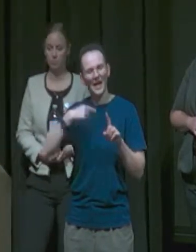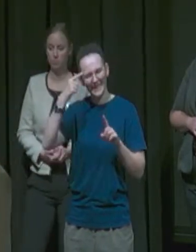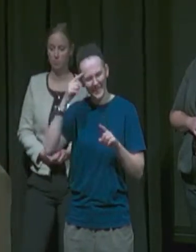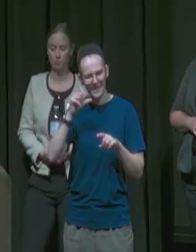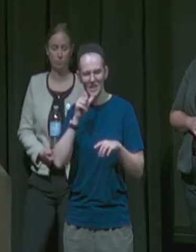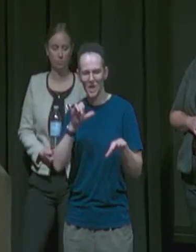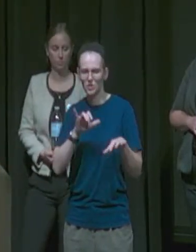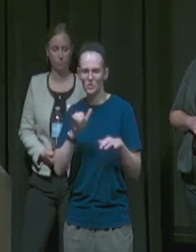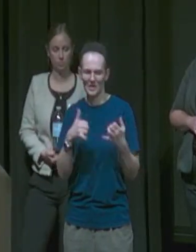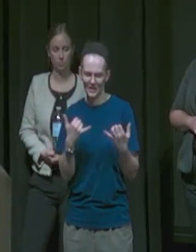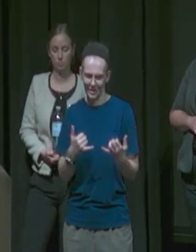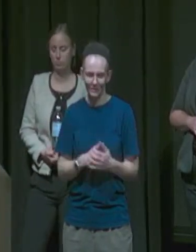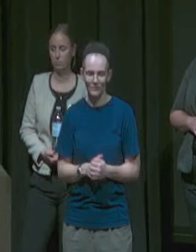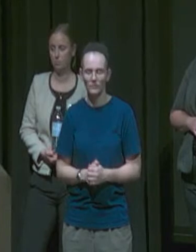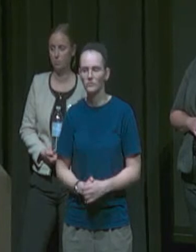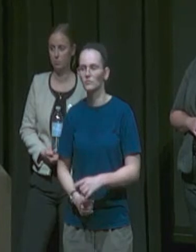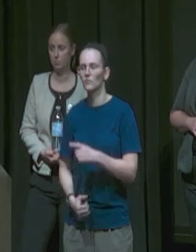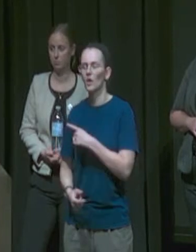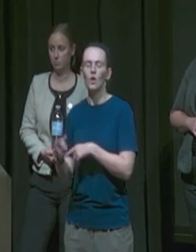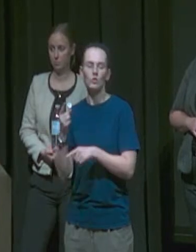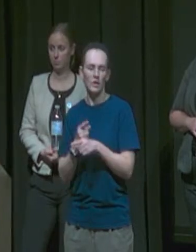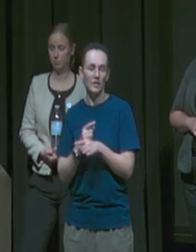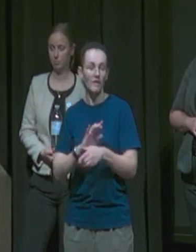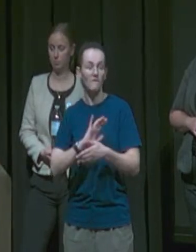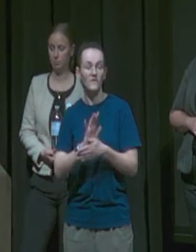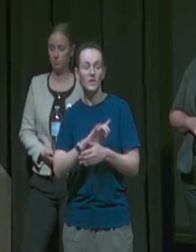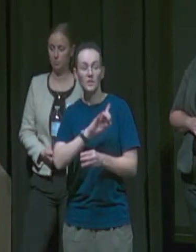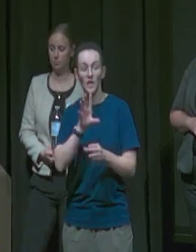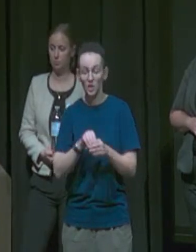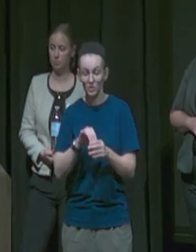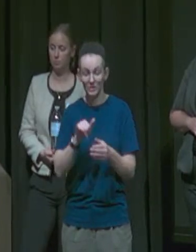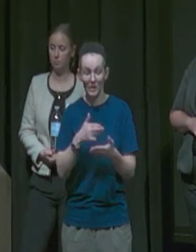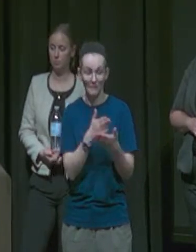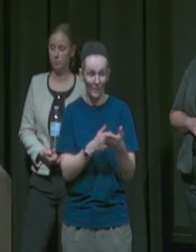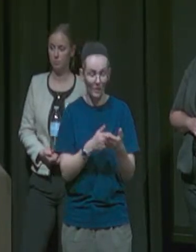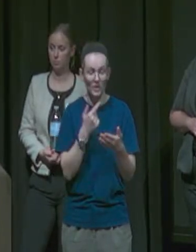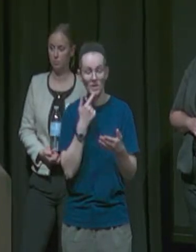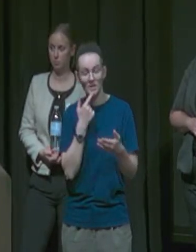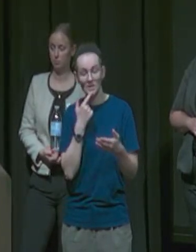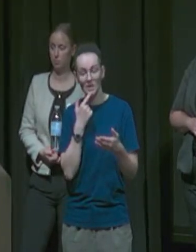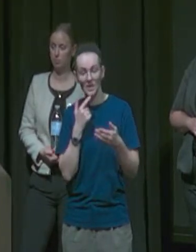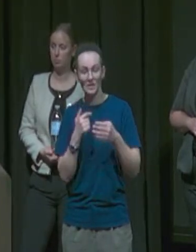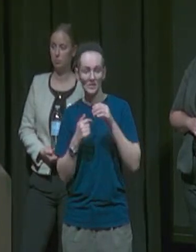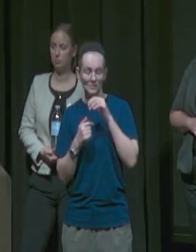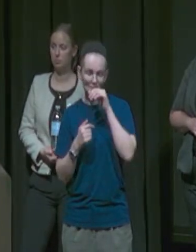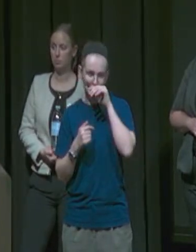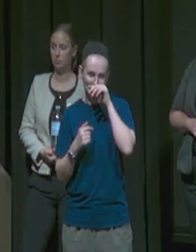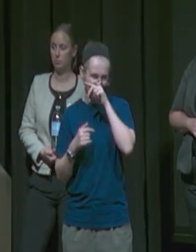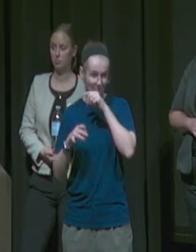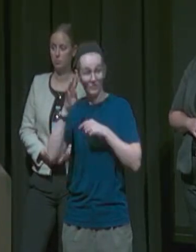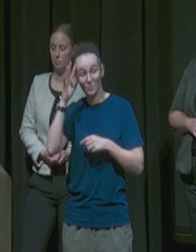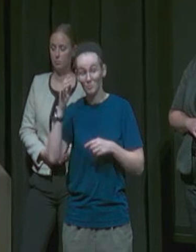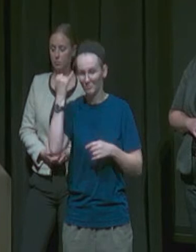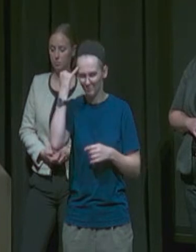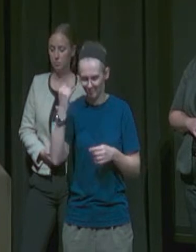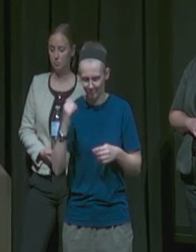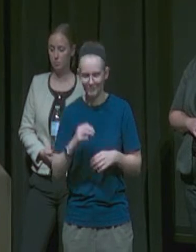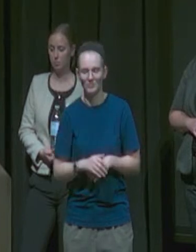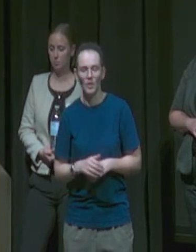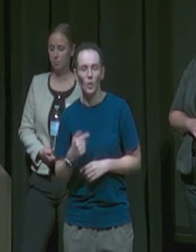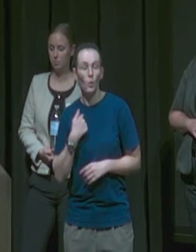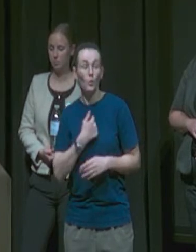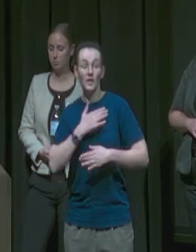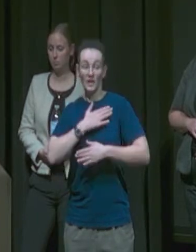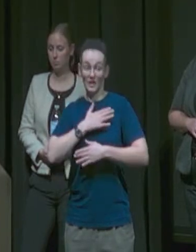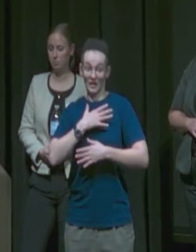That's right. So the video includes that section, which had a really creative idea, and we